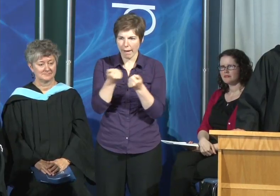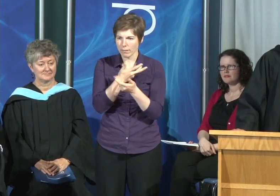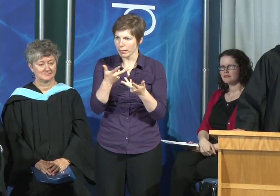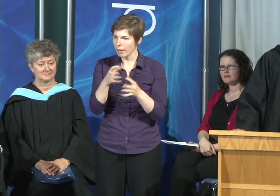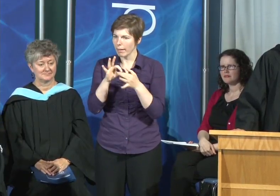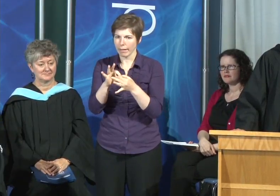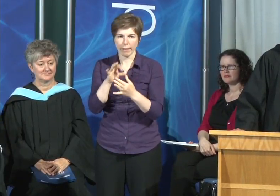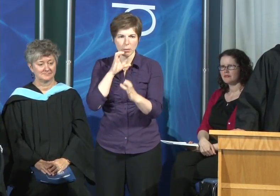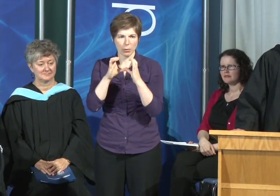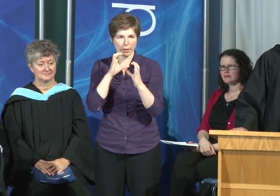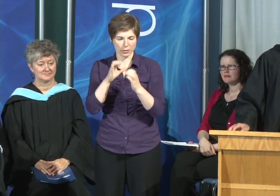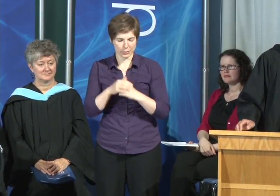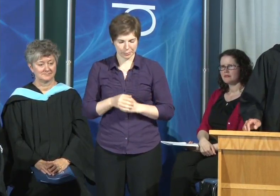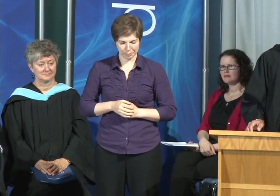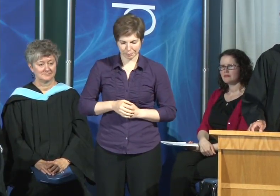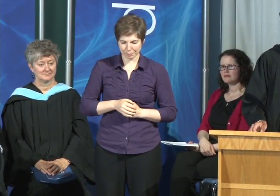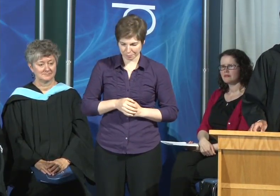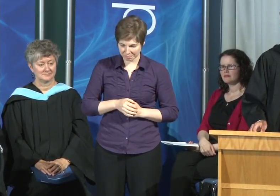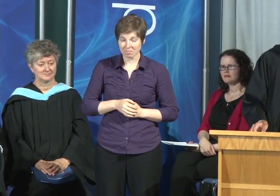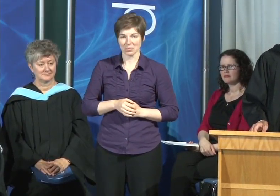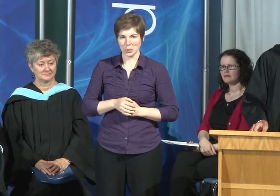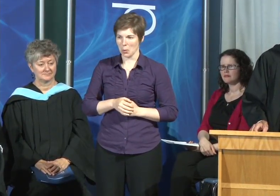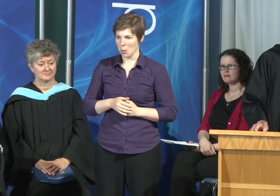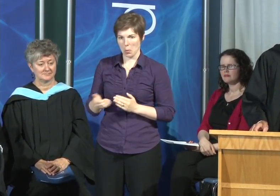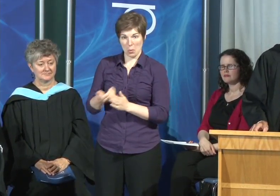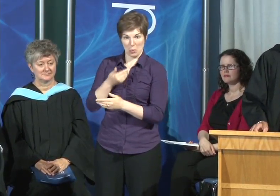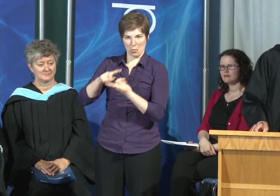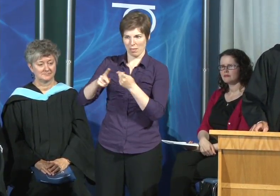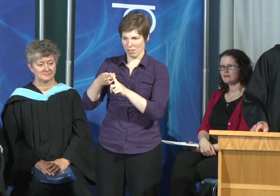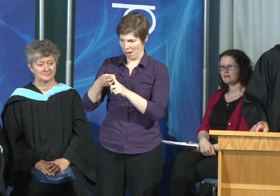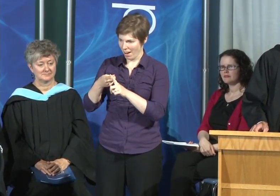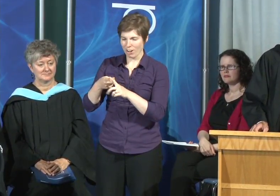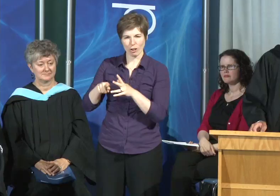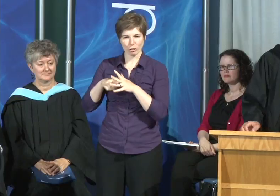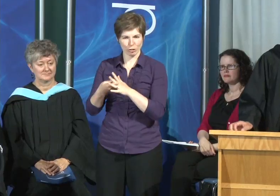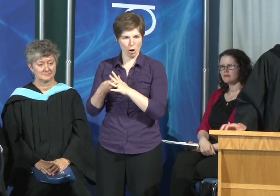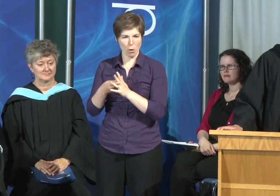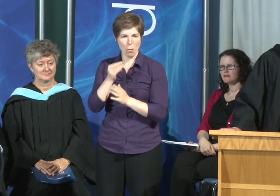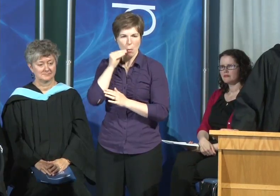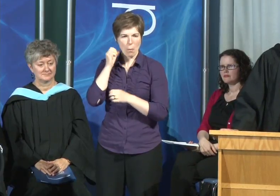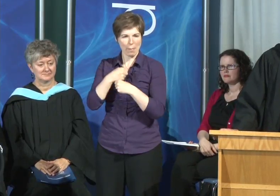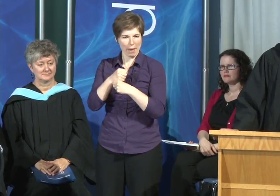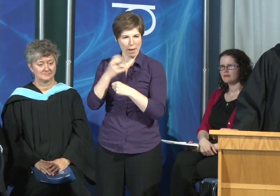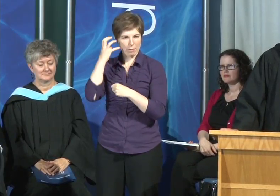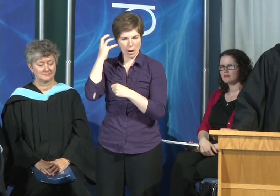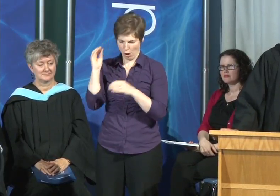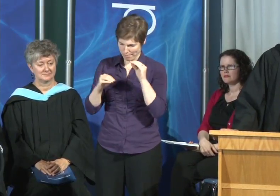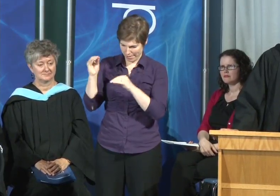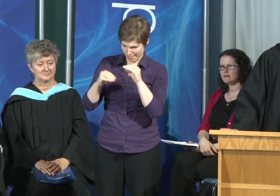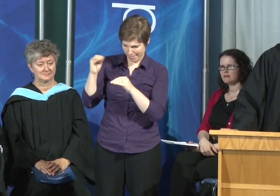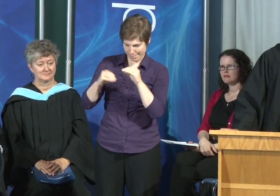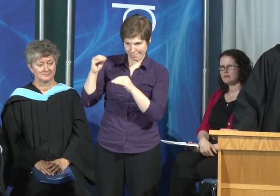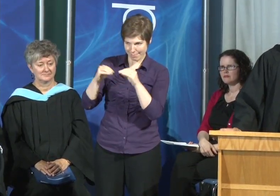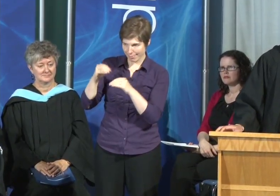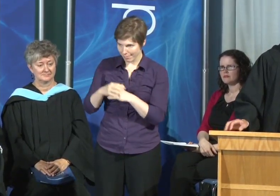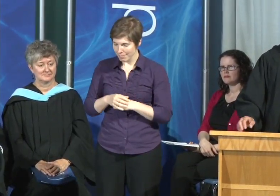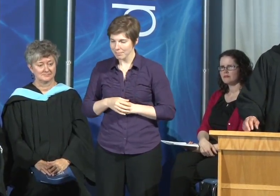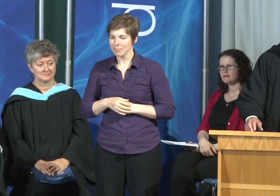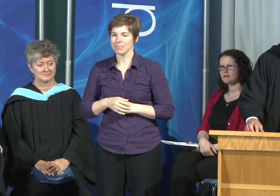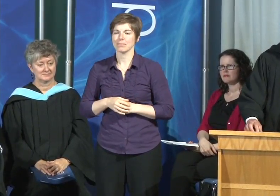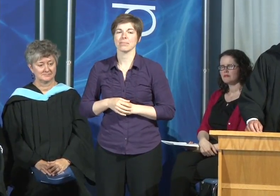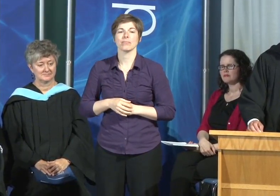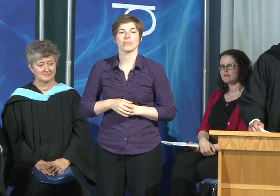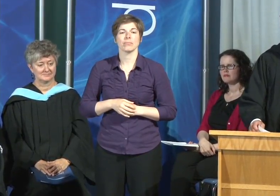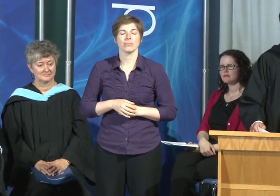communications. Well, together with one of his new best friends, they began to build homemade radios. And early in the